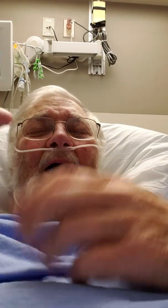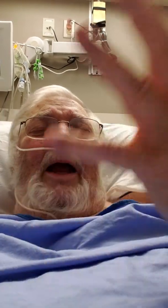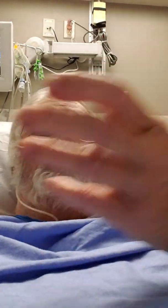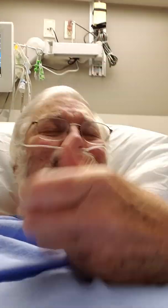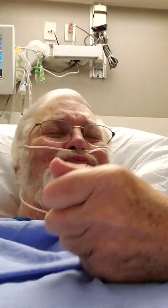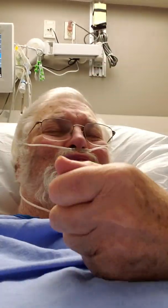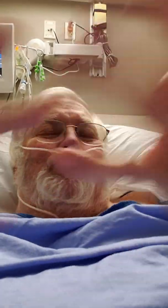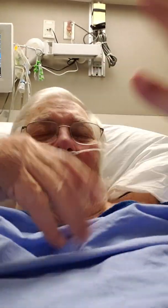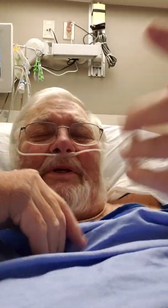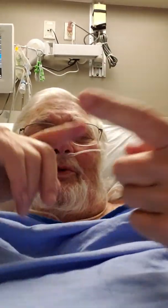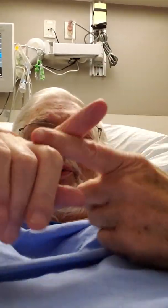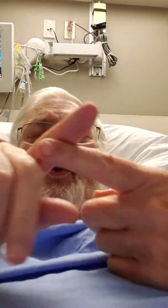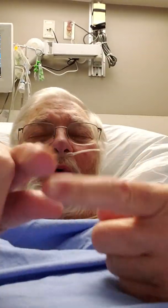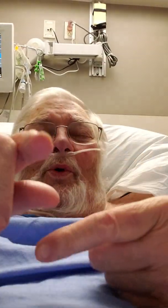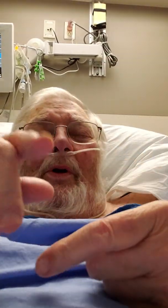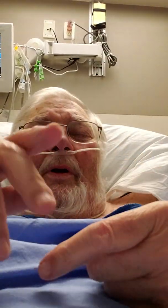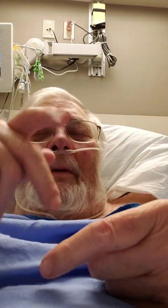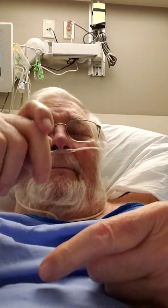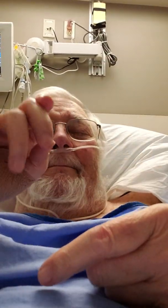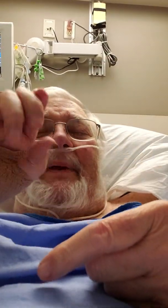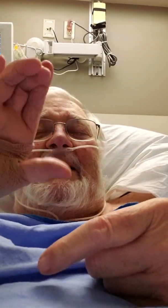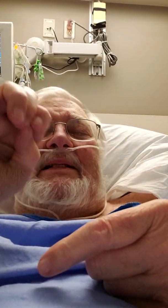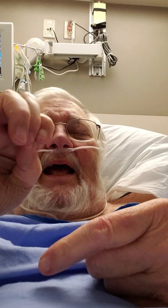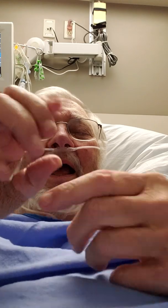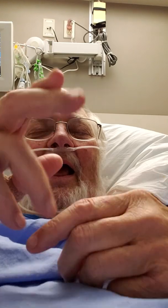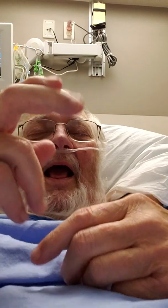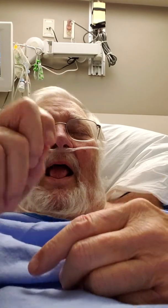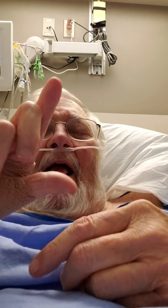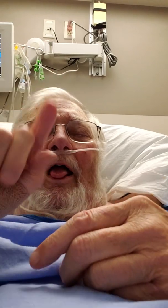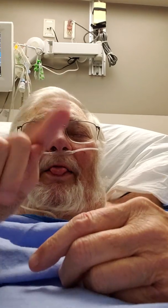Okay, put me to peace health